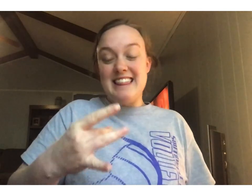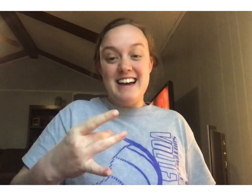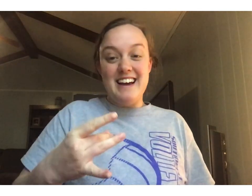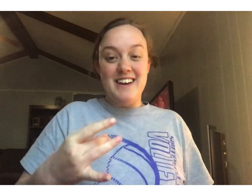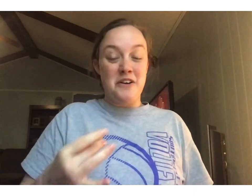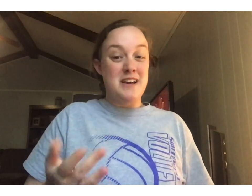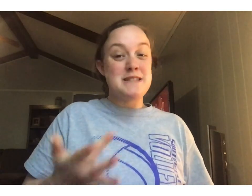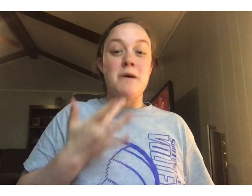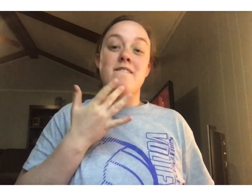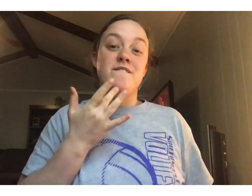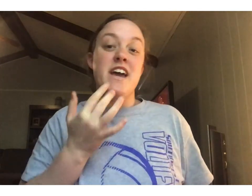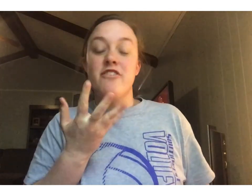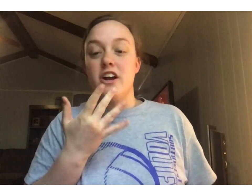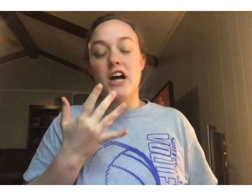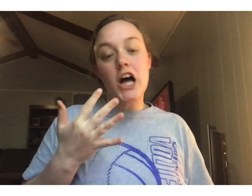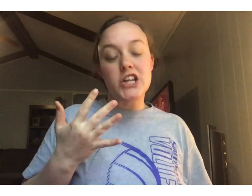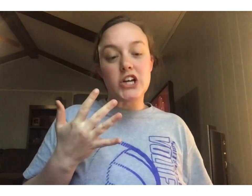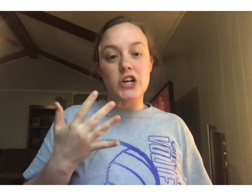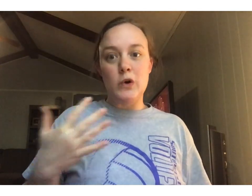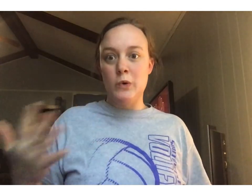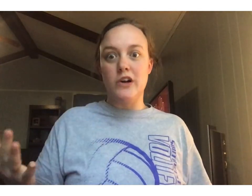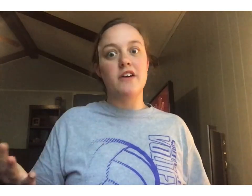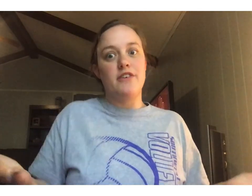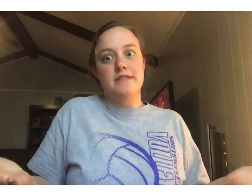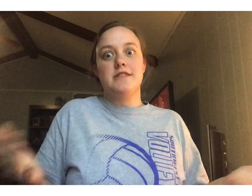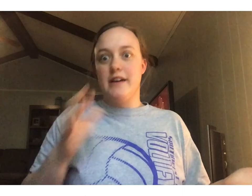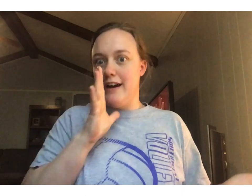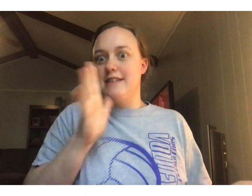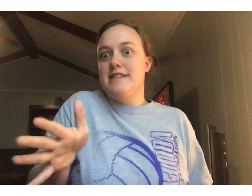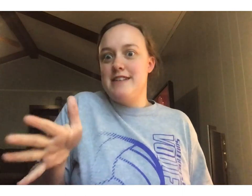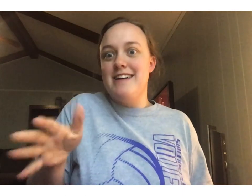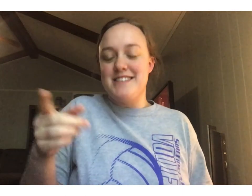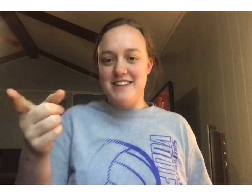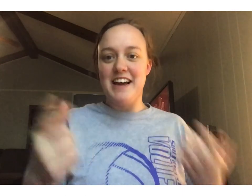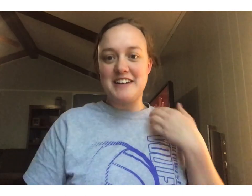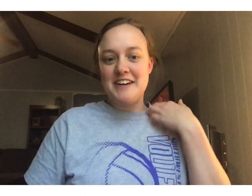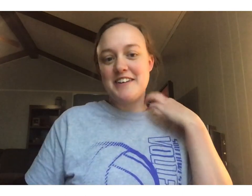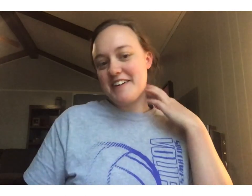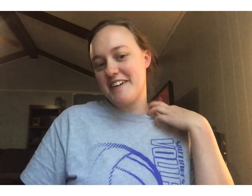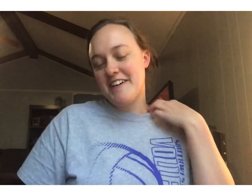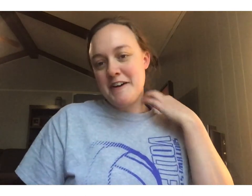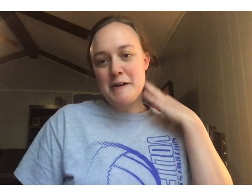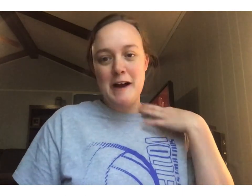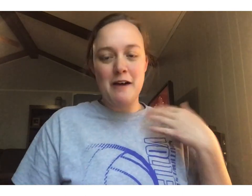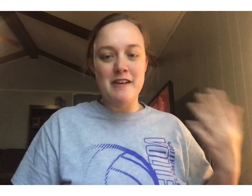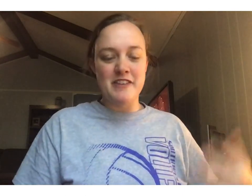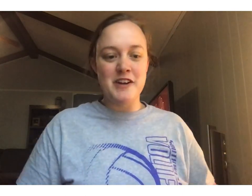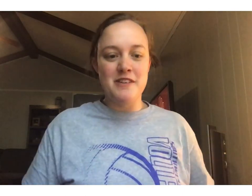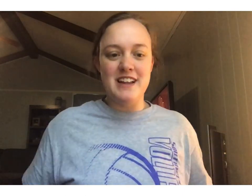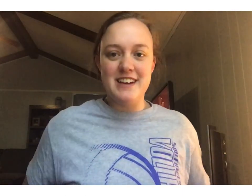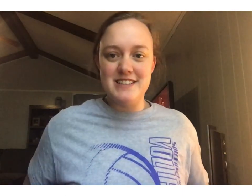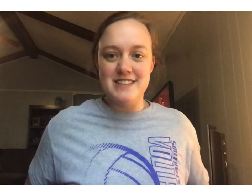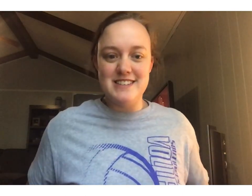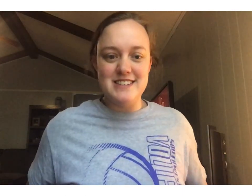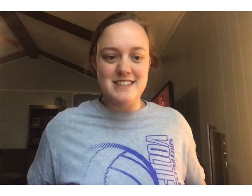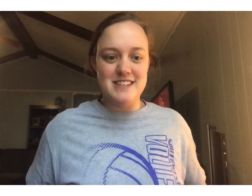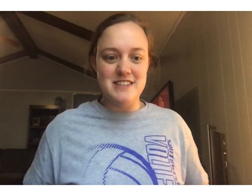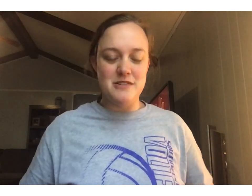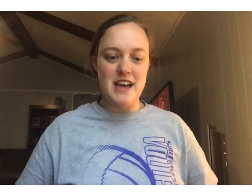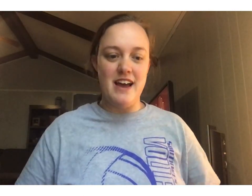I like, or that's my favorite color, or you could say, I detest that color, or however you would like to do